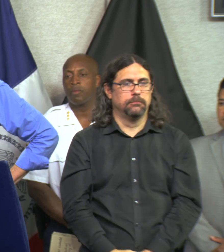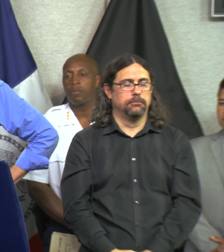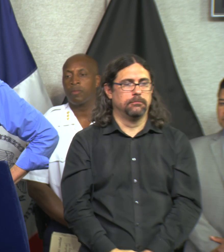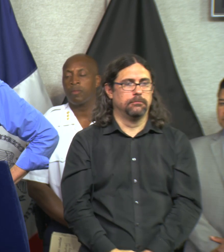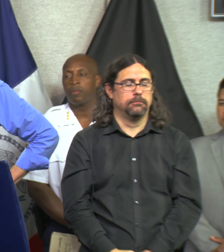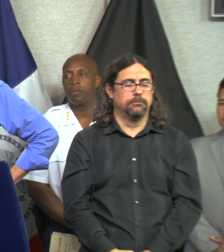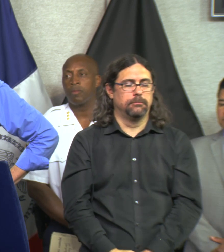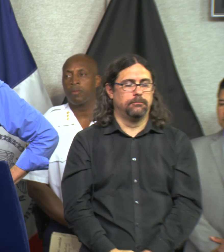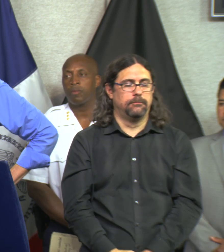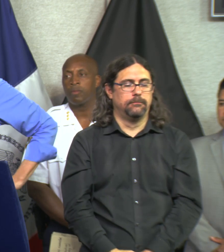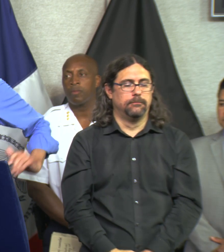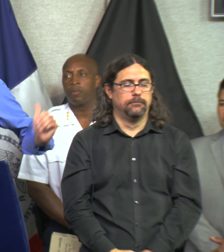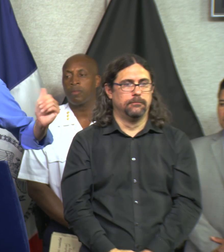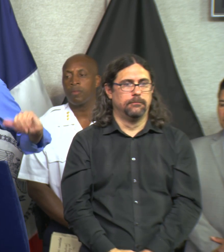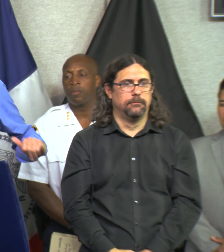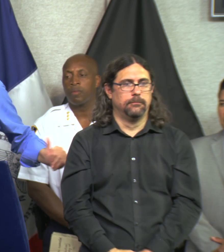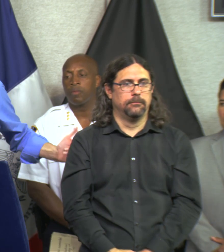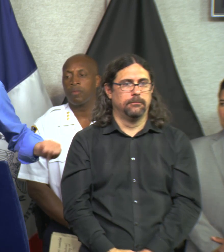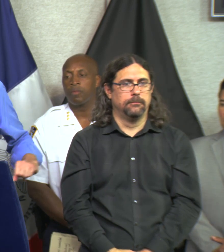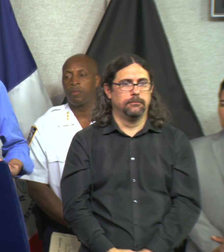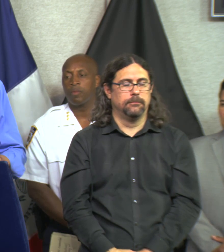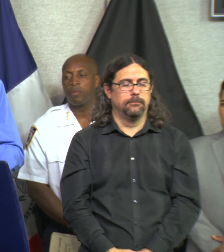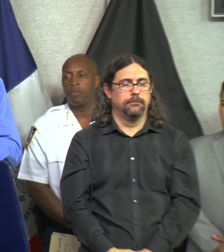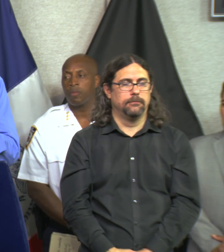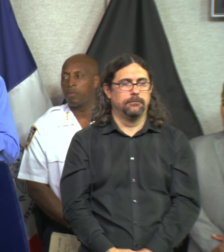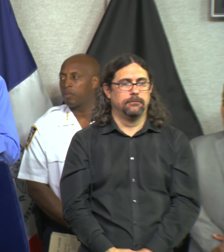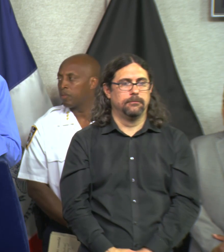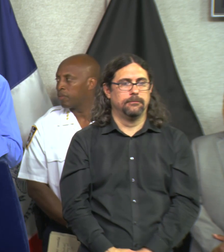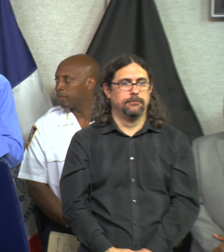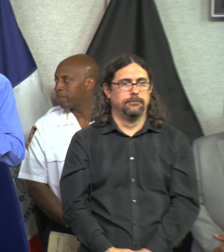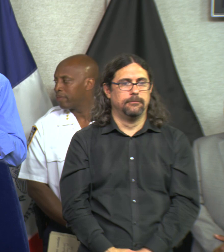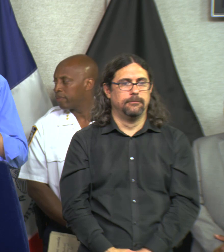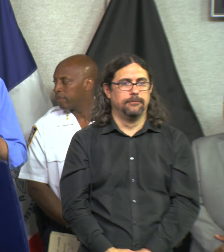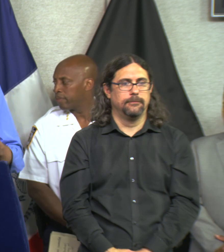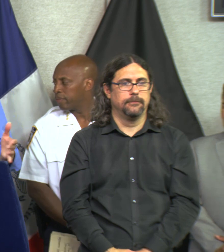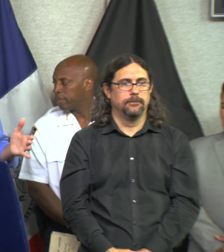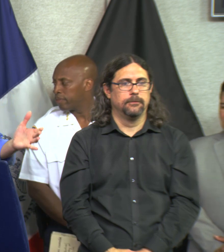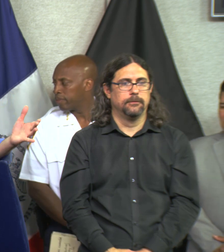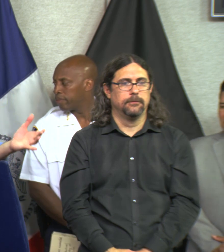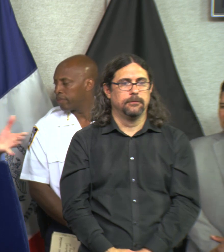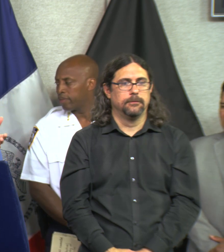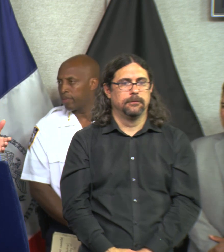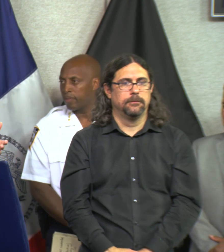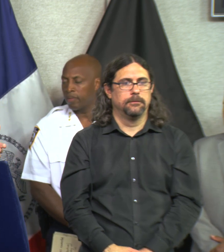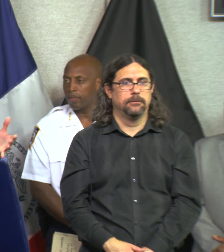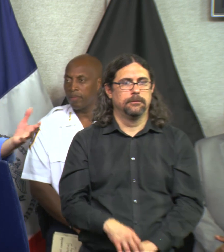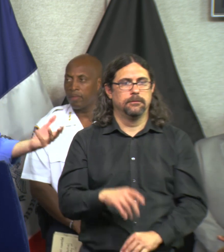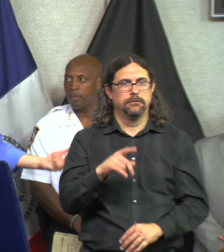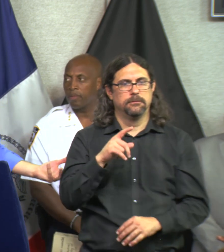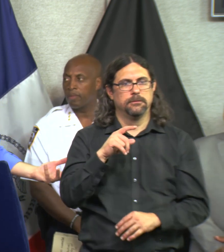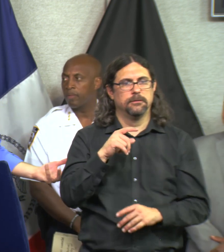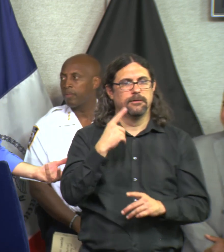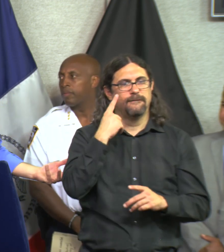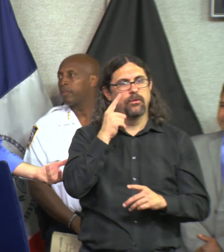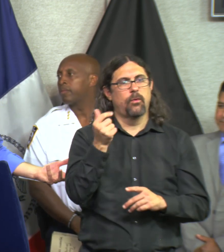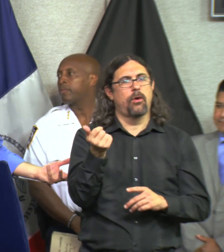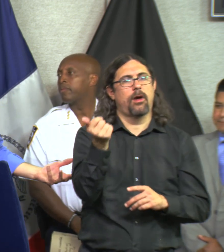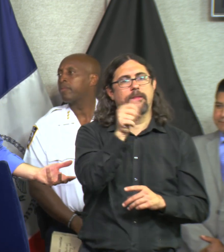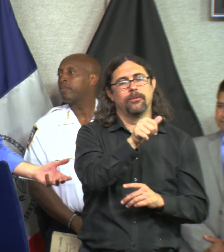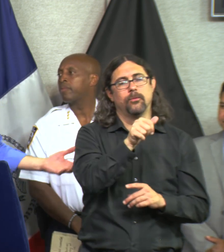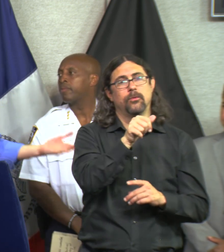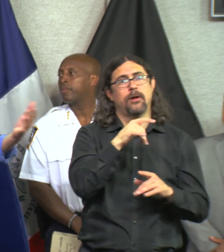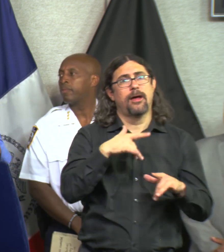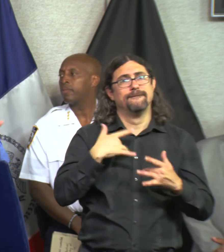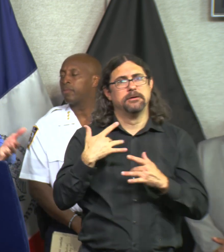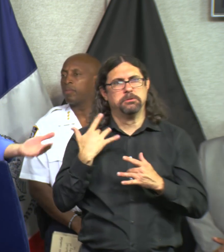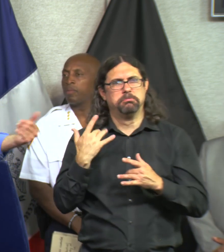of the other events, Mitch can start because he's been deeply involved with these. Sometimes it's a contractual issue, sometimes it's an issue